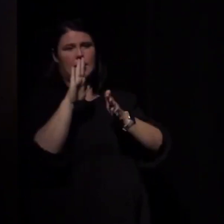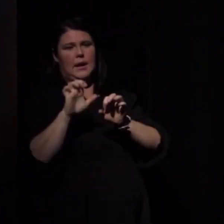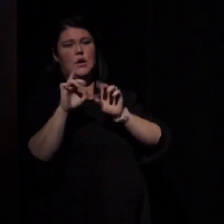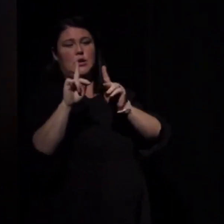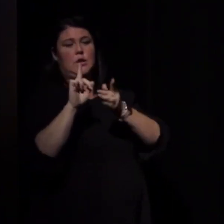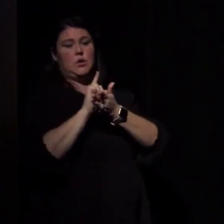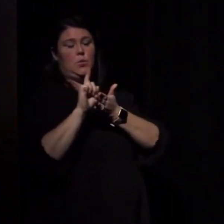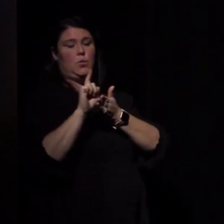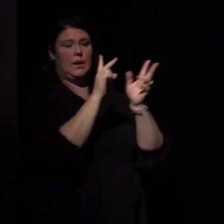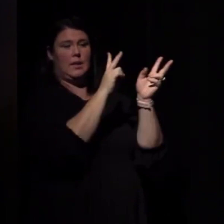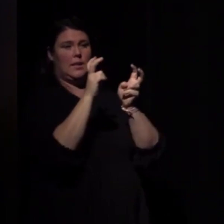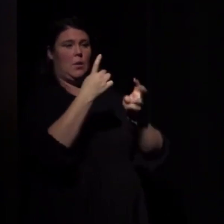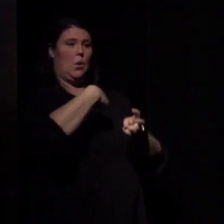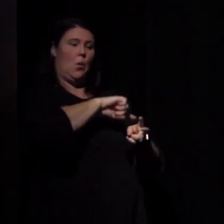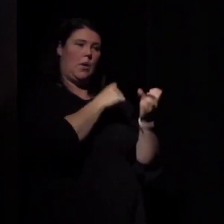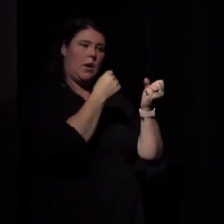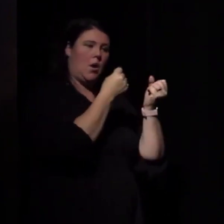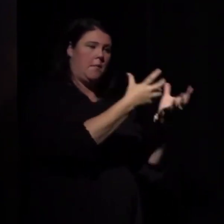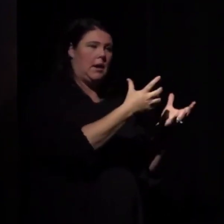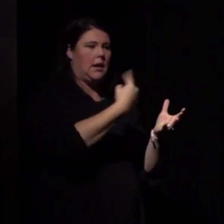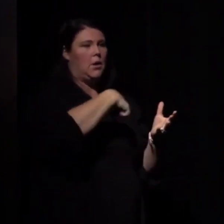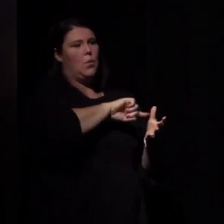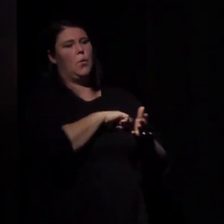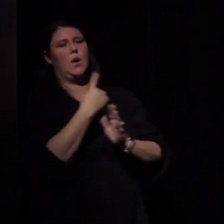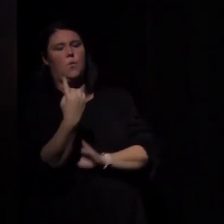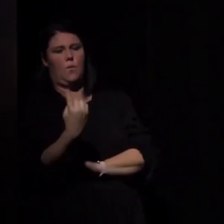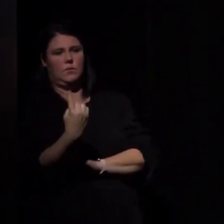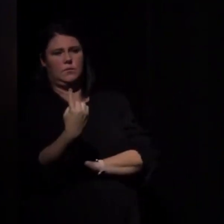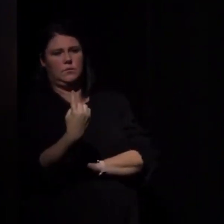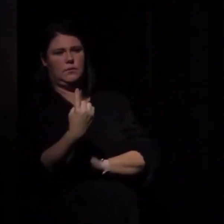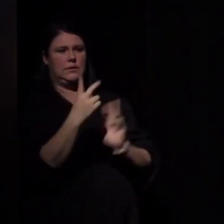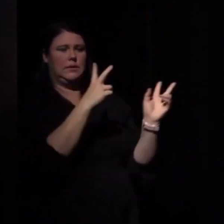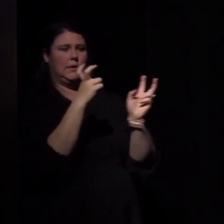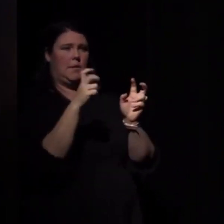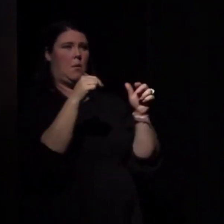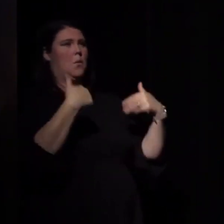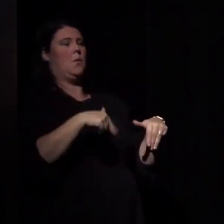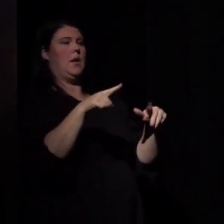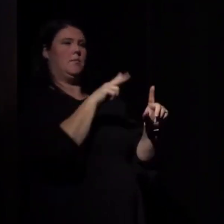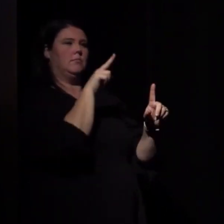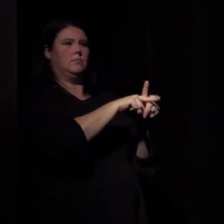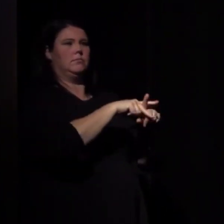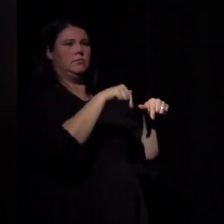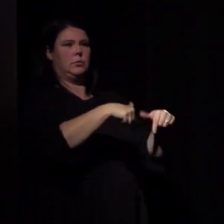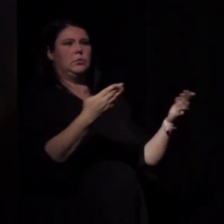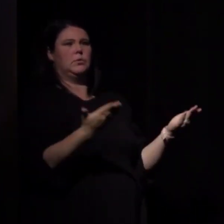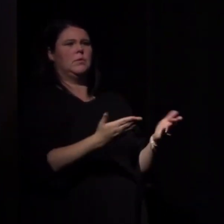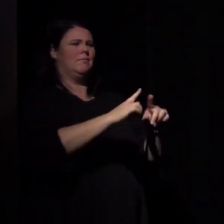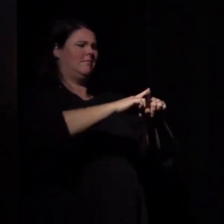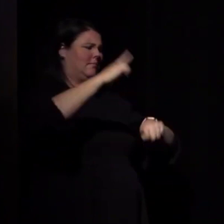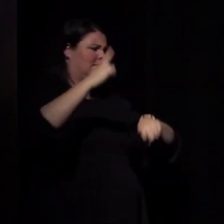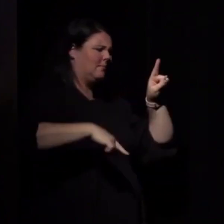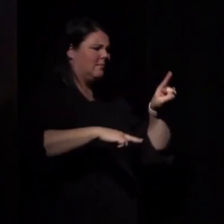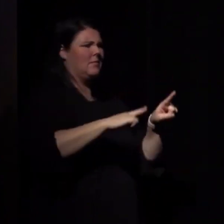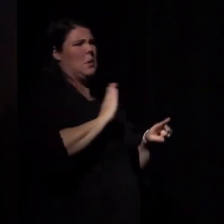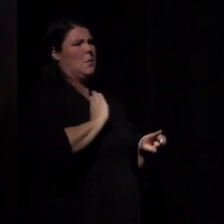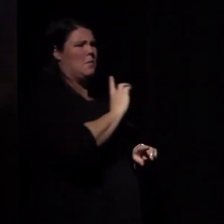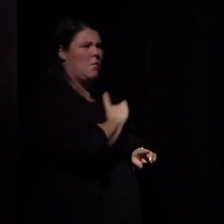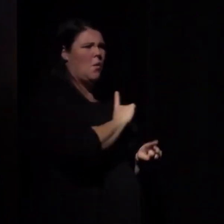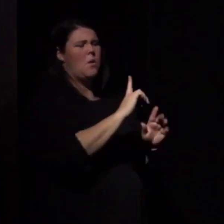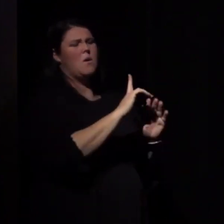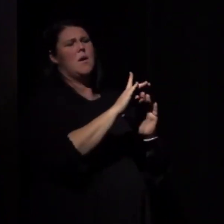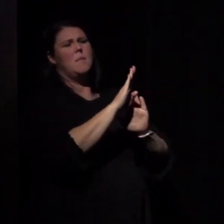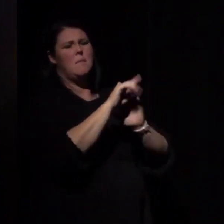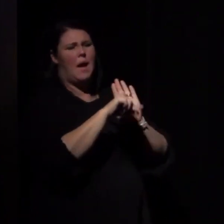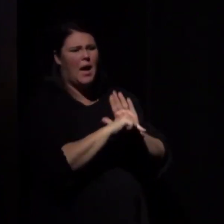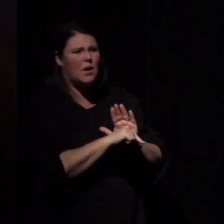theme, "We are many, we are one." It reigns through in this event today. We're all from different boards, backgrounds, sexualities,